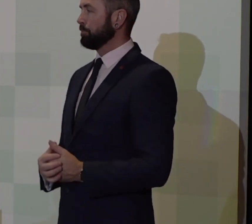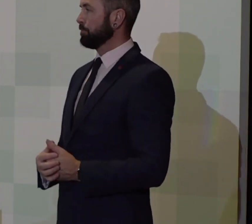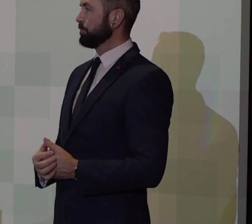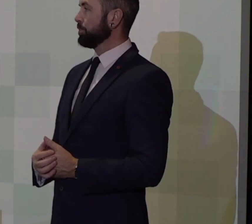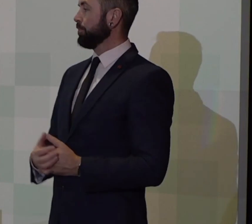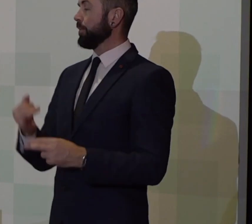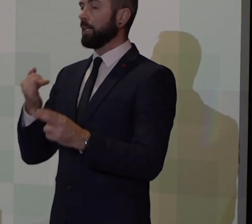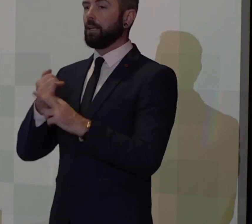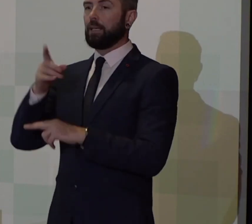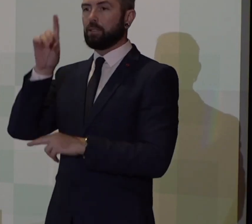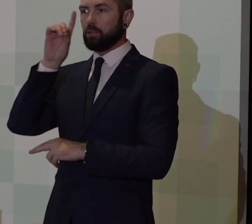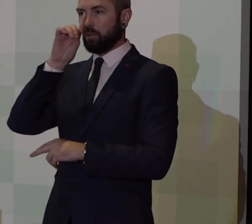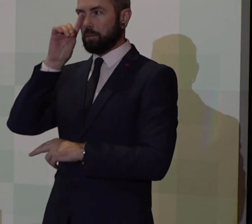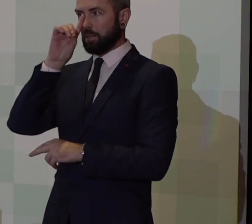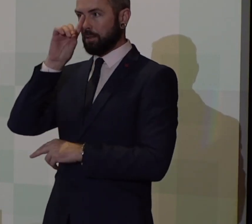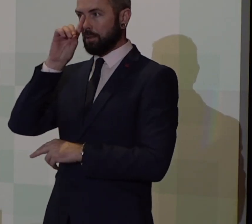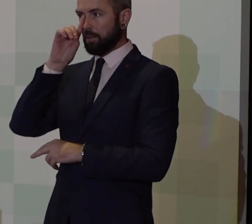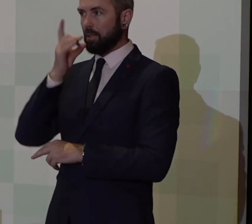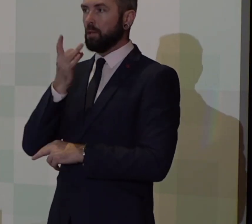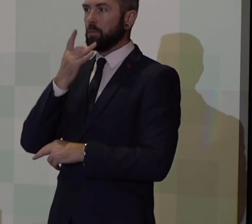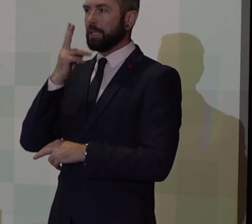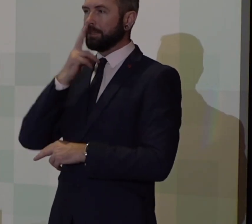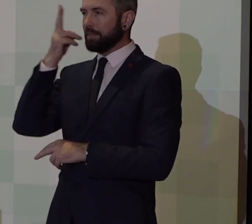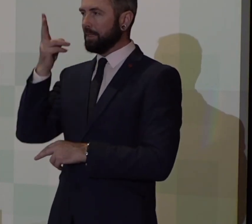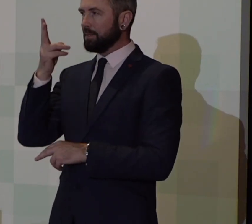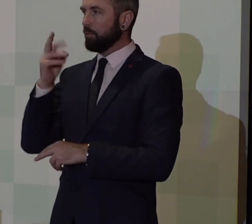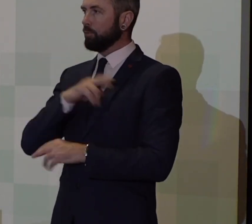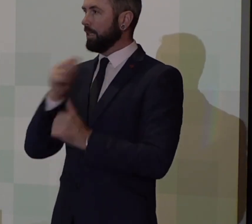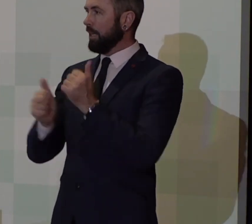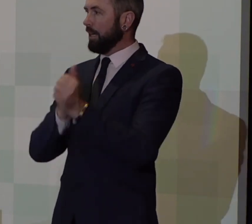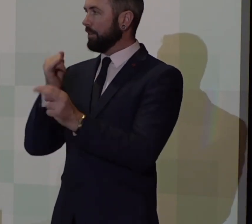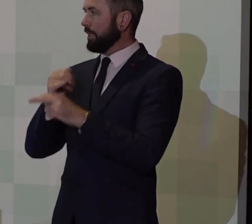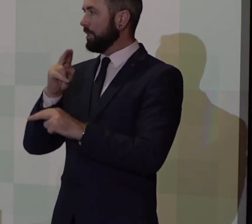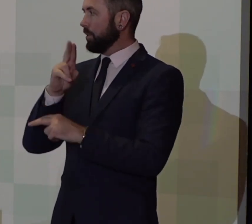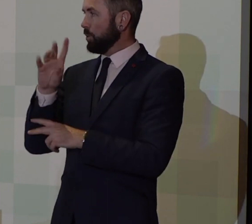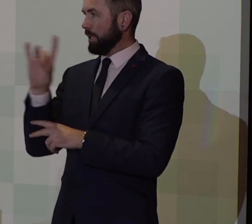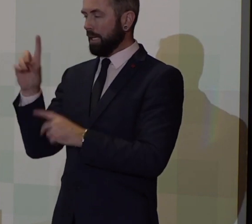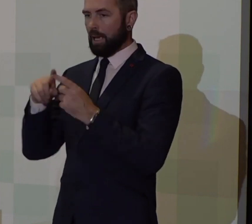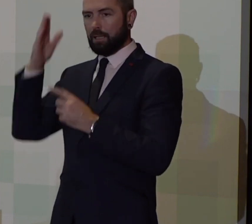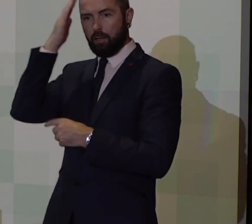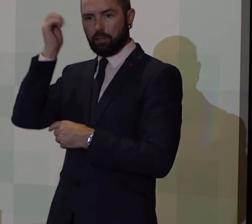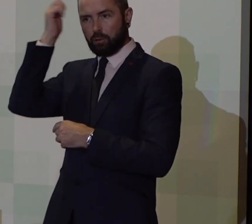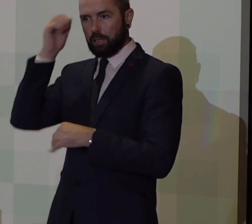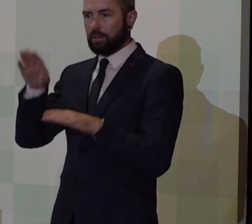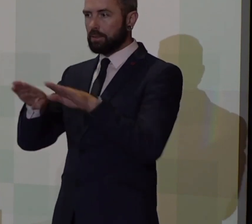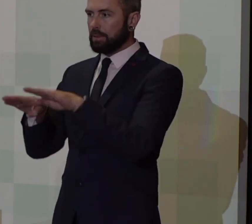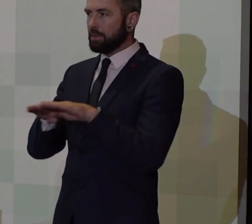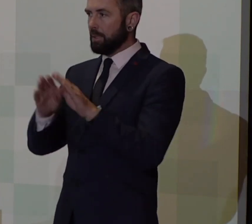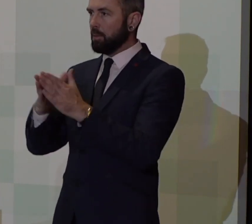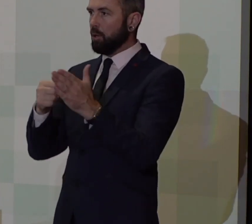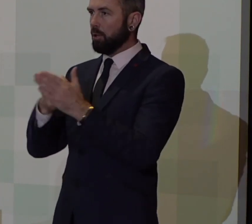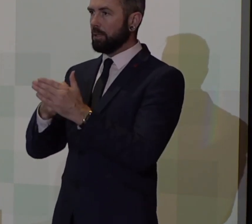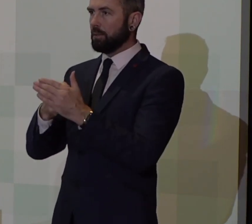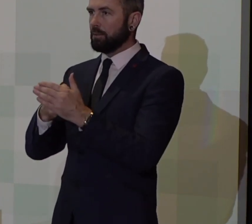In Germany, Pink Stinks is very active, as in the UK, and in Australia there's a similar organization called